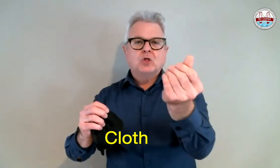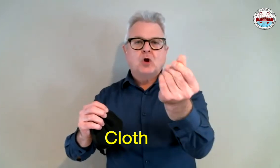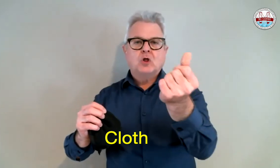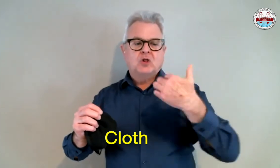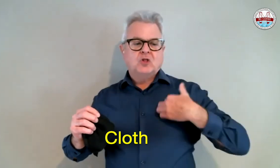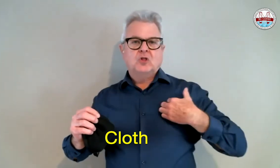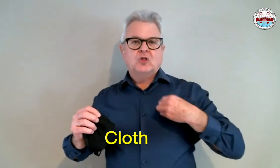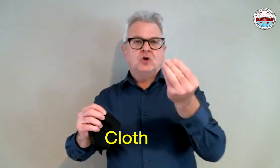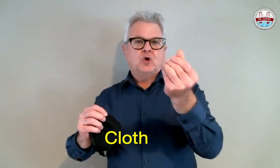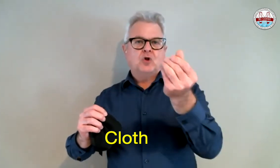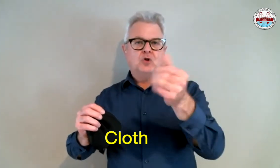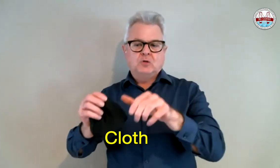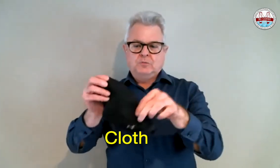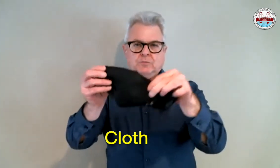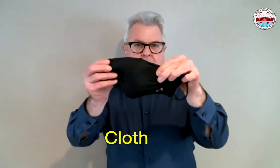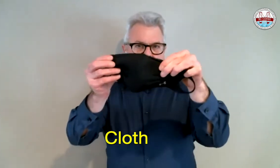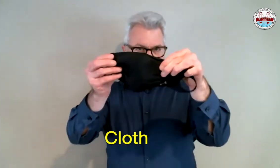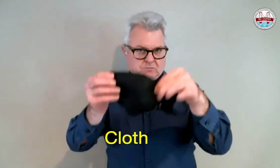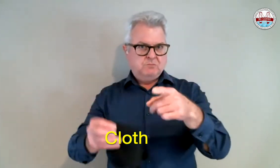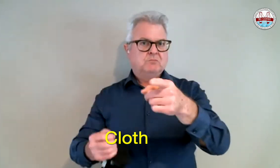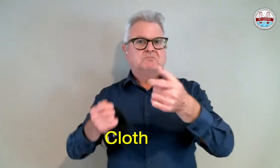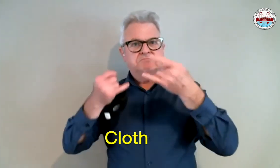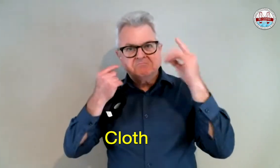are the ones made of a cloth fabric,